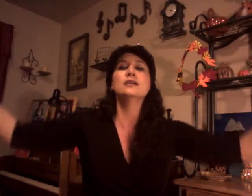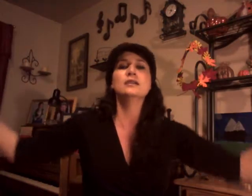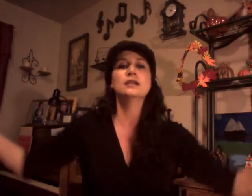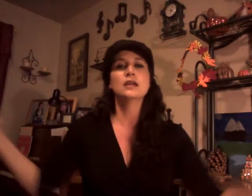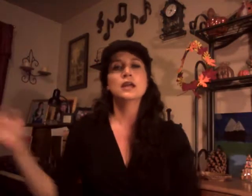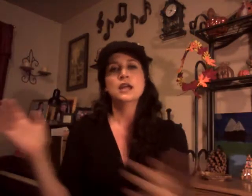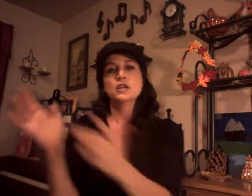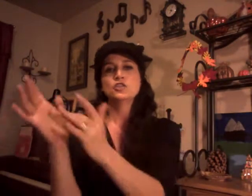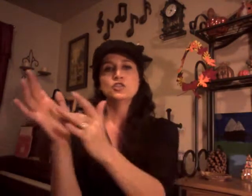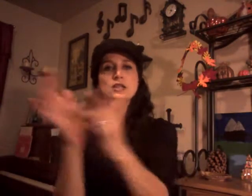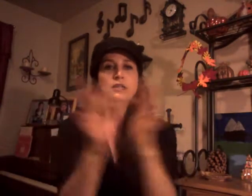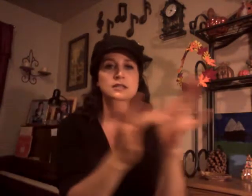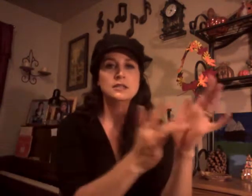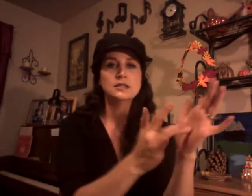heaven. Jesus